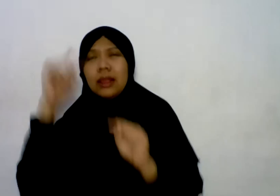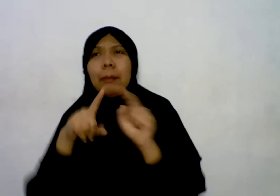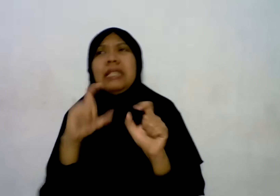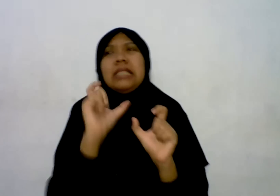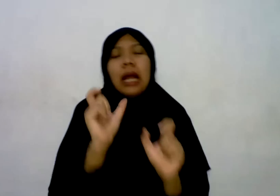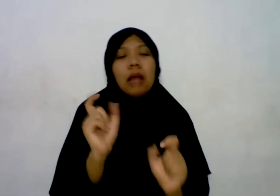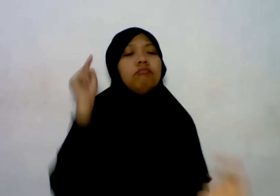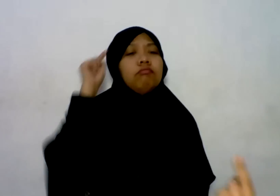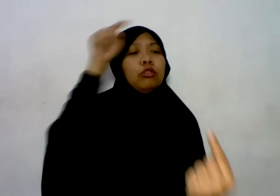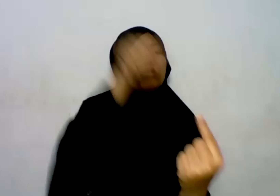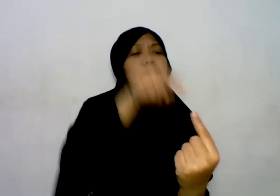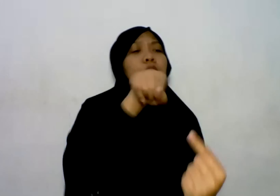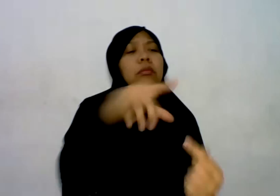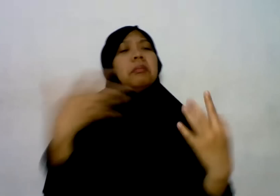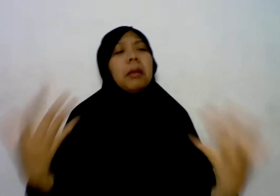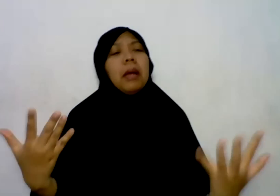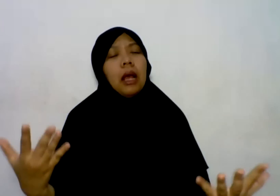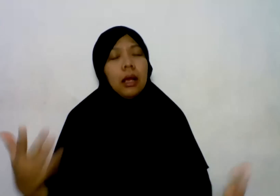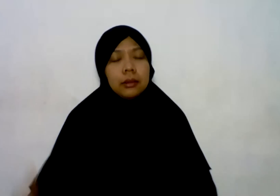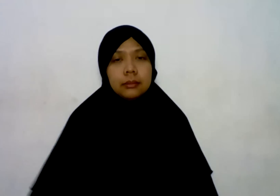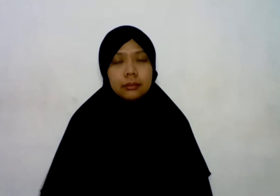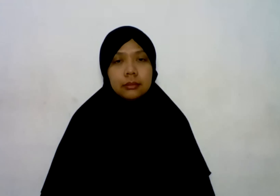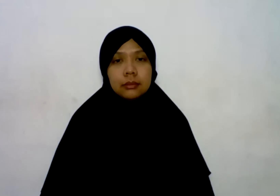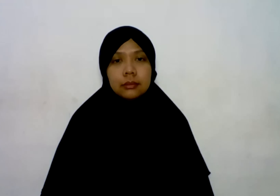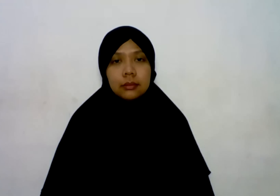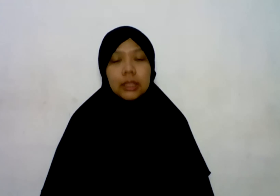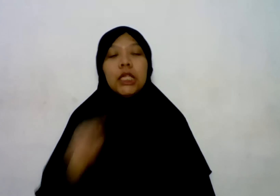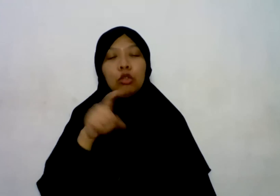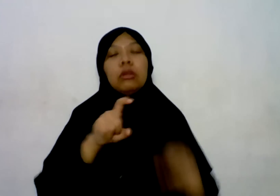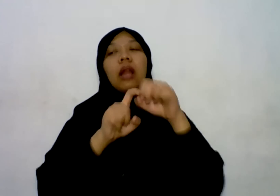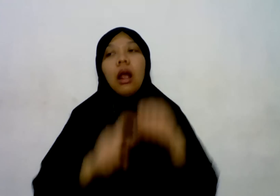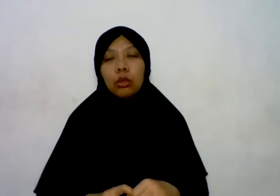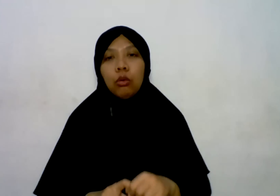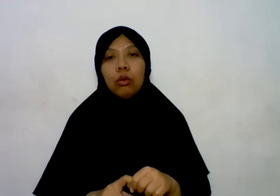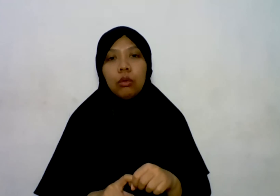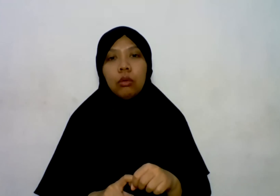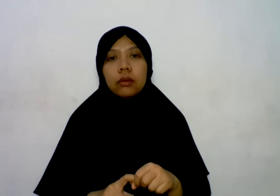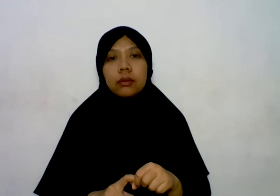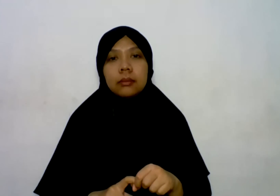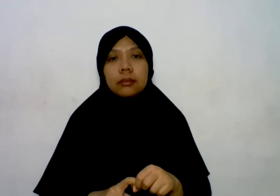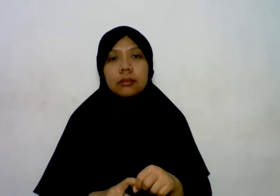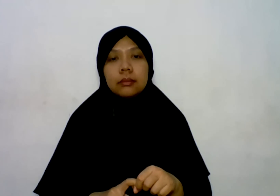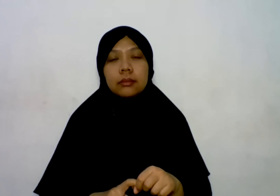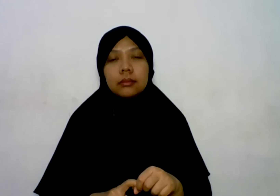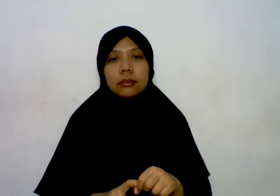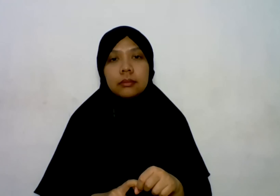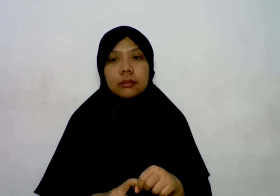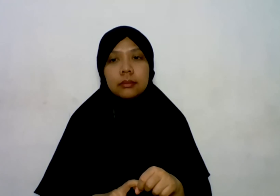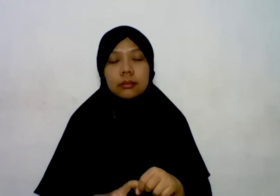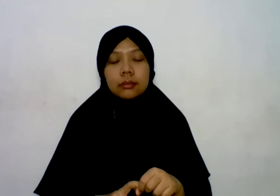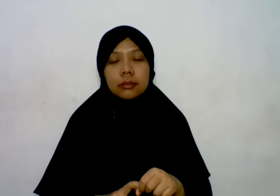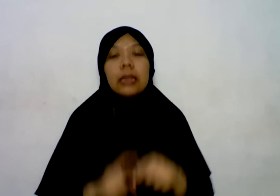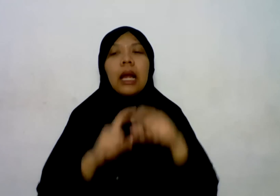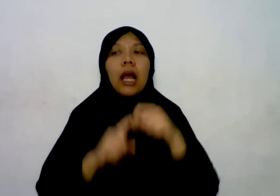of those goals rely upon also the achievement of other goals. So